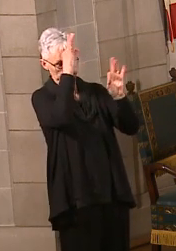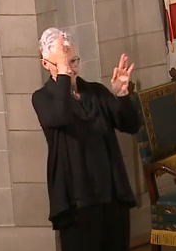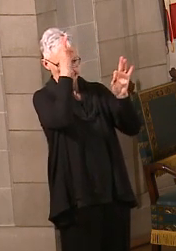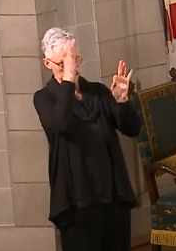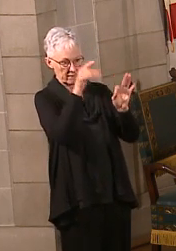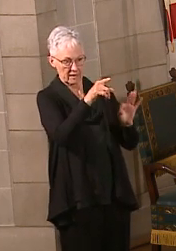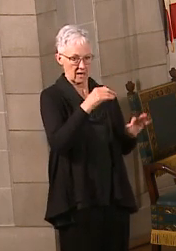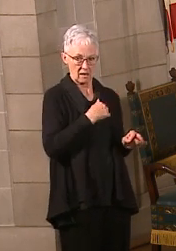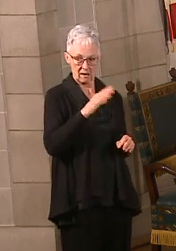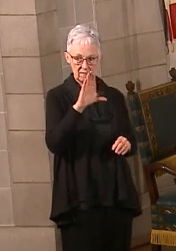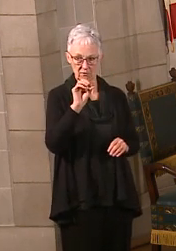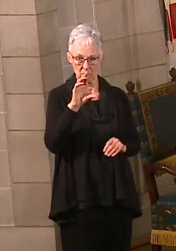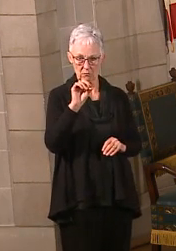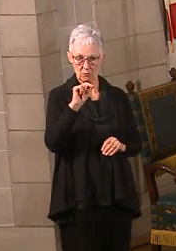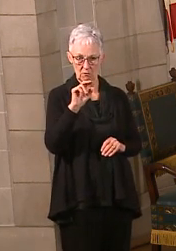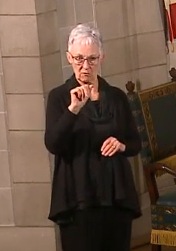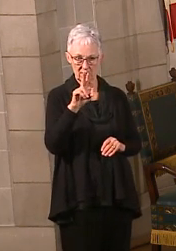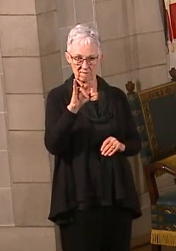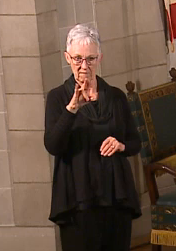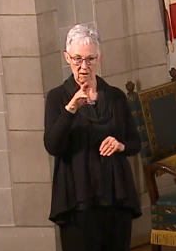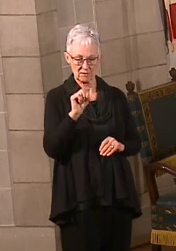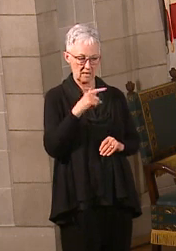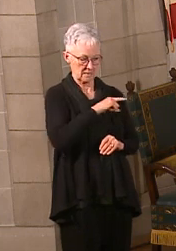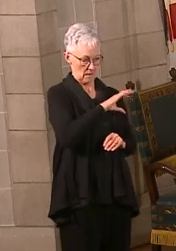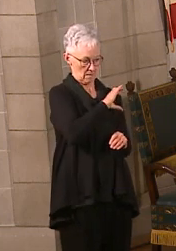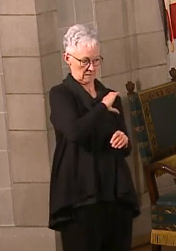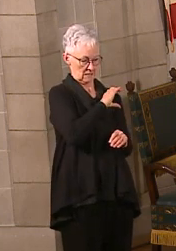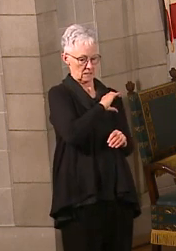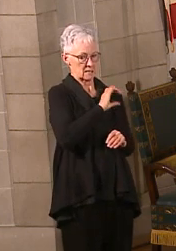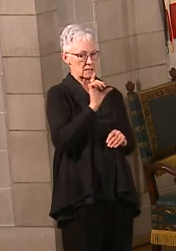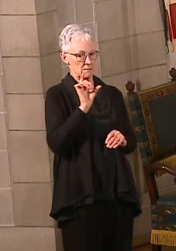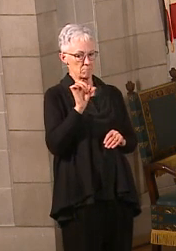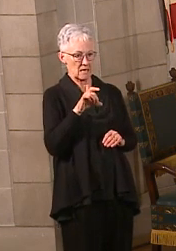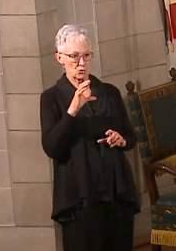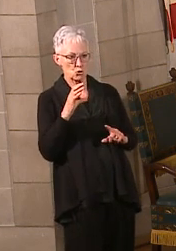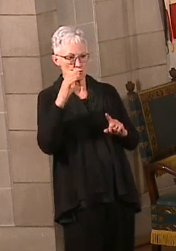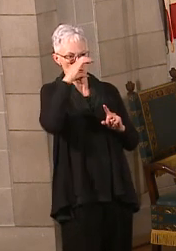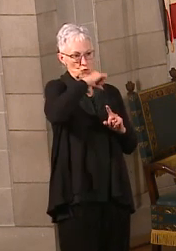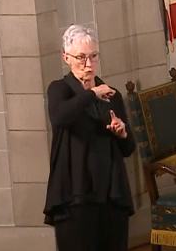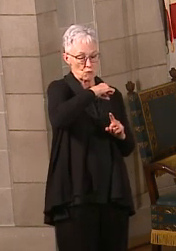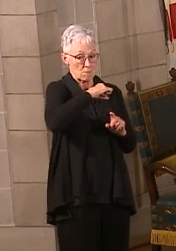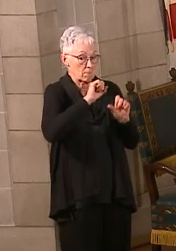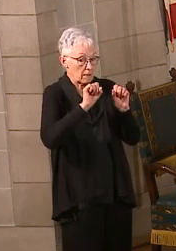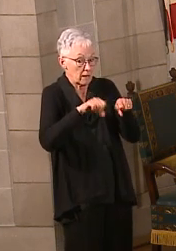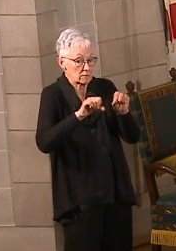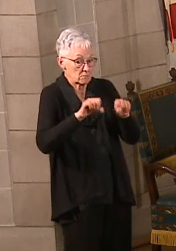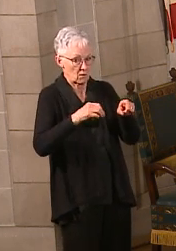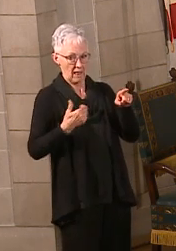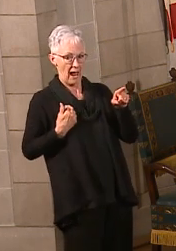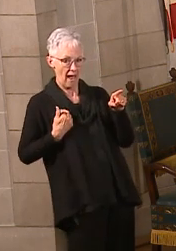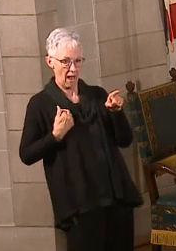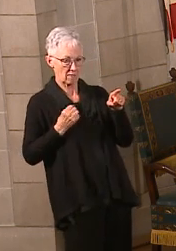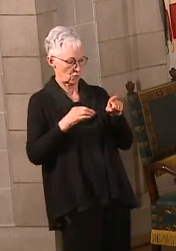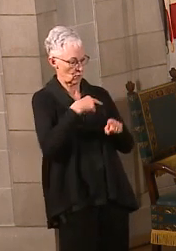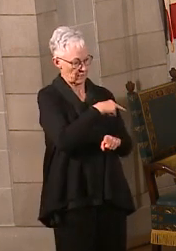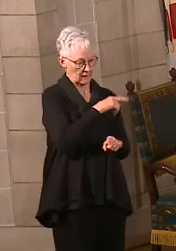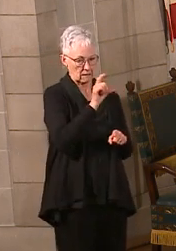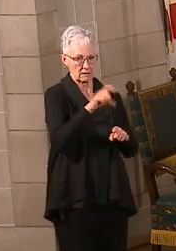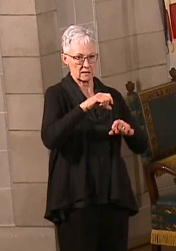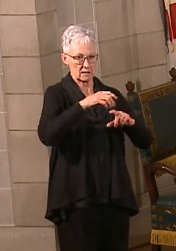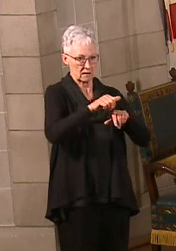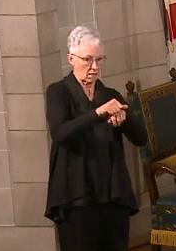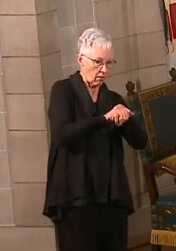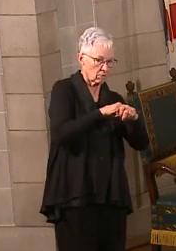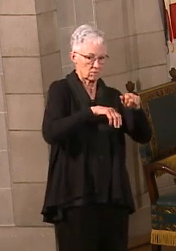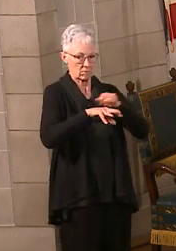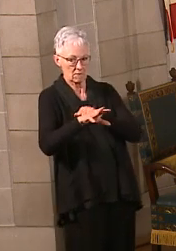with coronavirus because, again, the virus spreads quickly. You never know who may be exposed. So I think any person they come in contact with, they